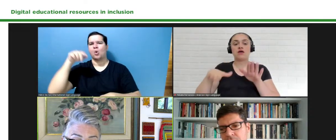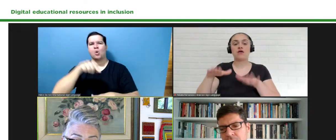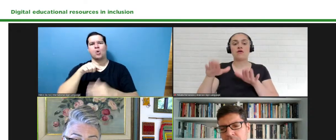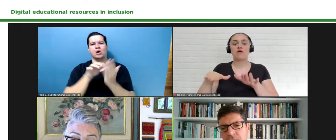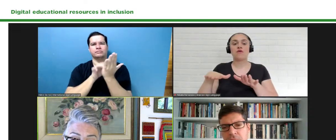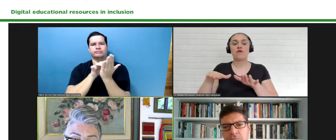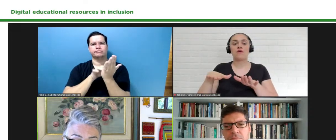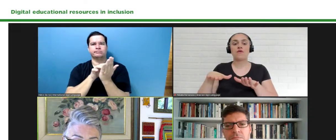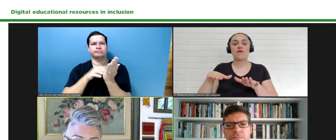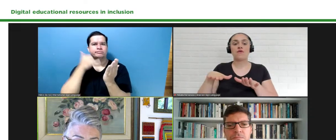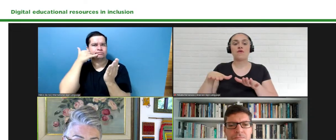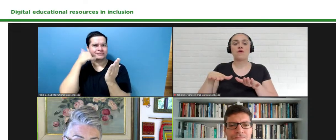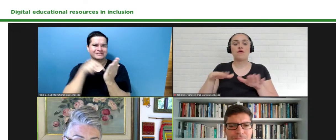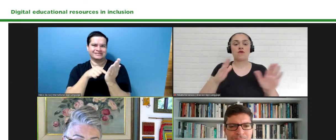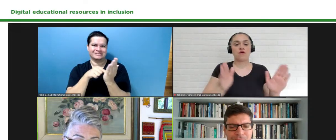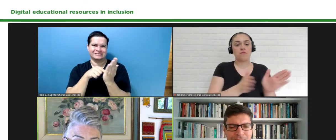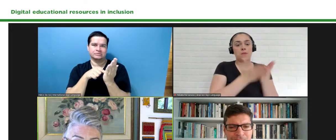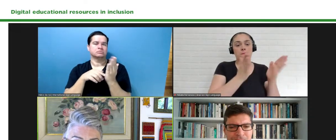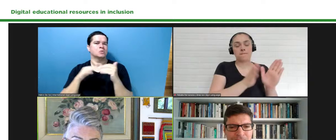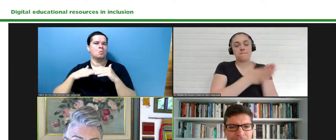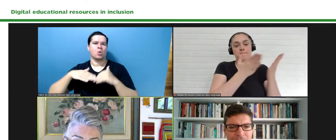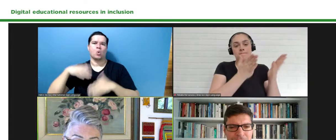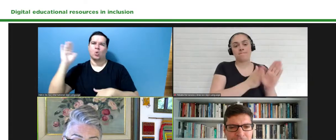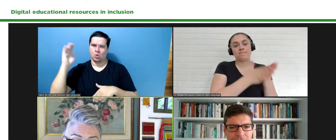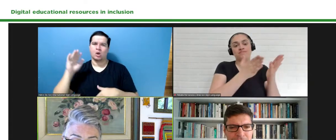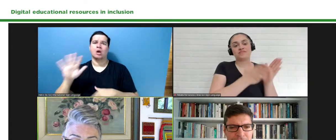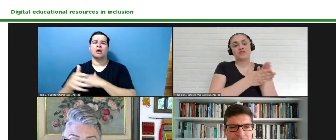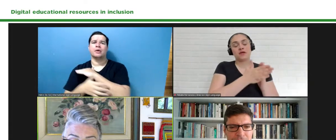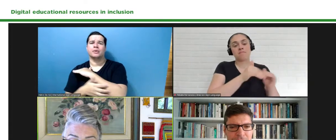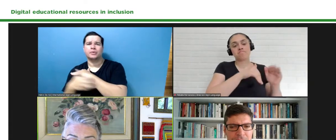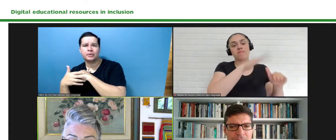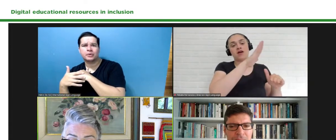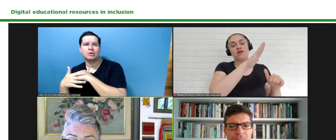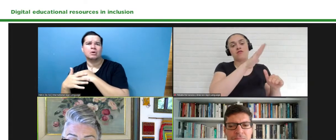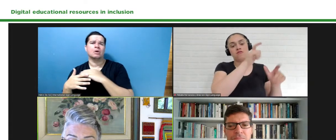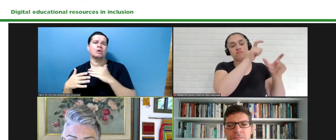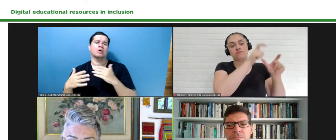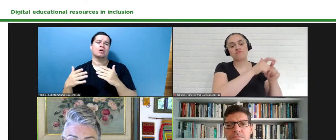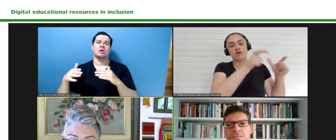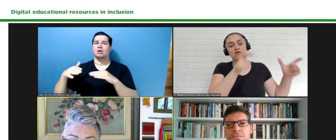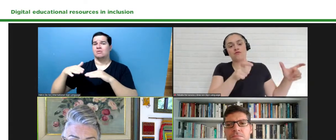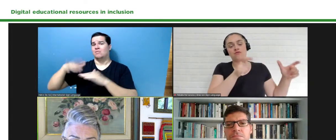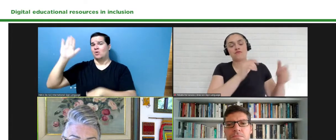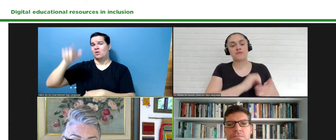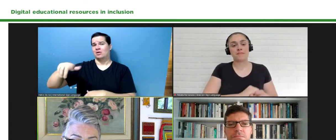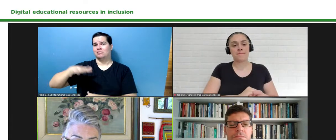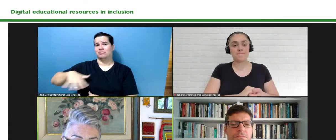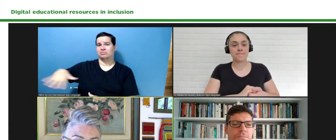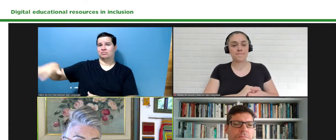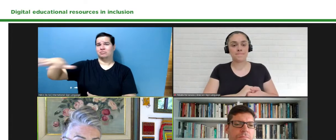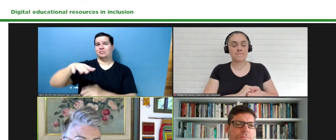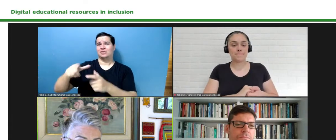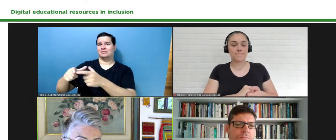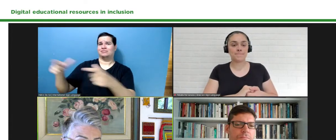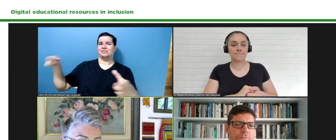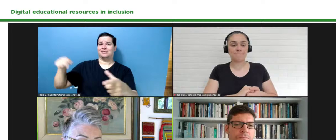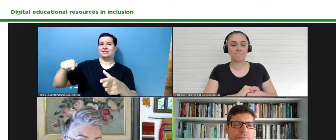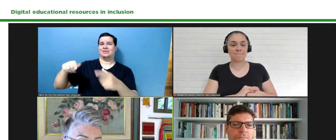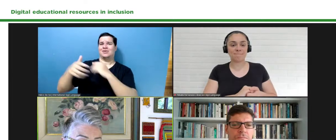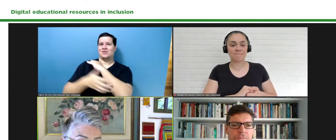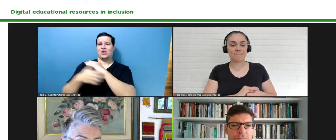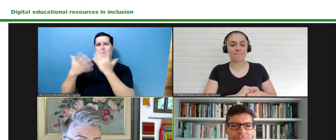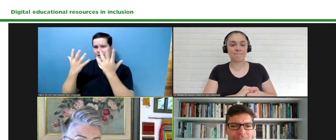lower social classes. The Venka app has more than 21,000 users and has just